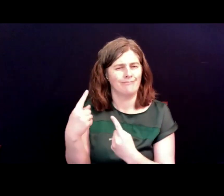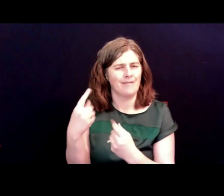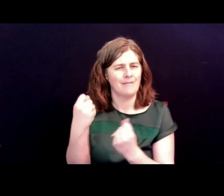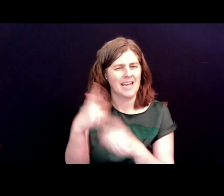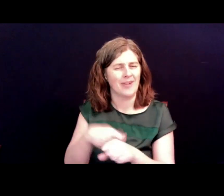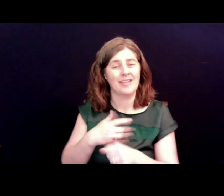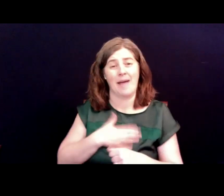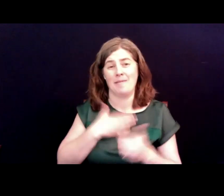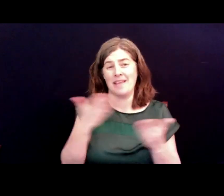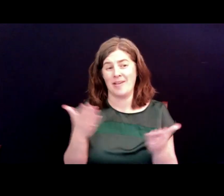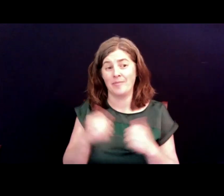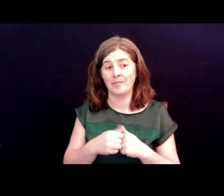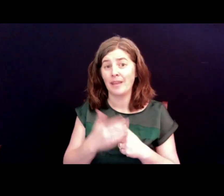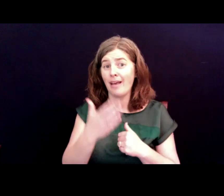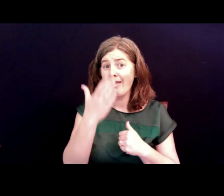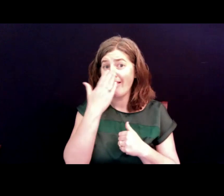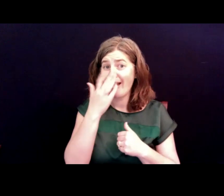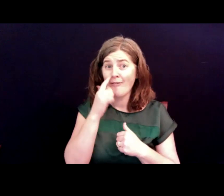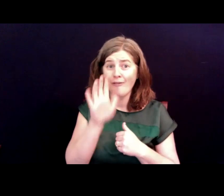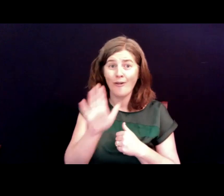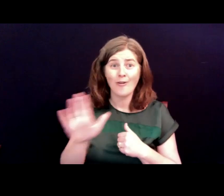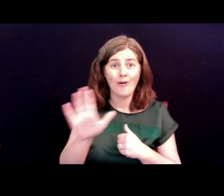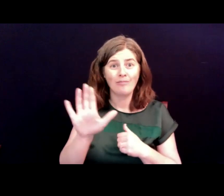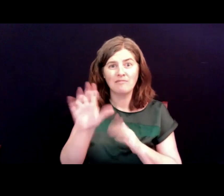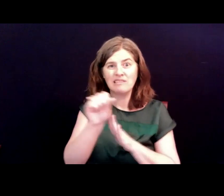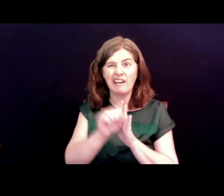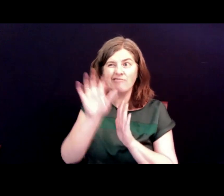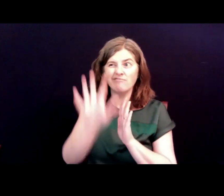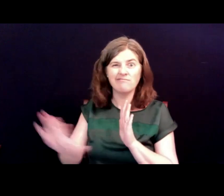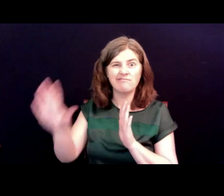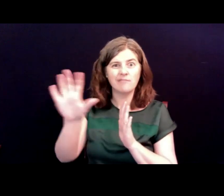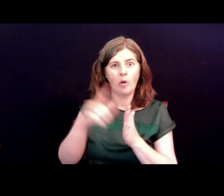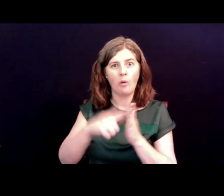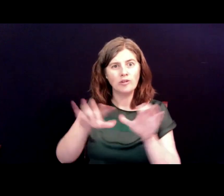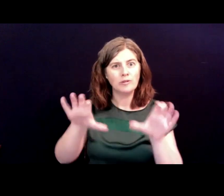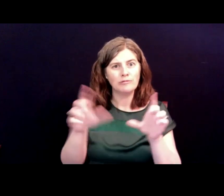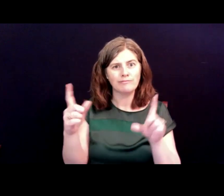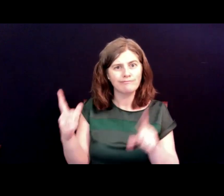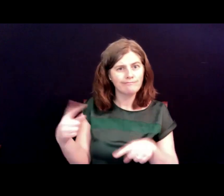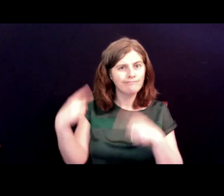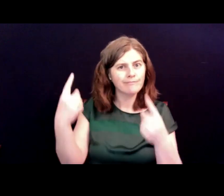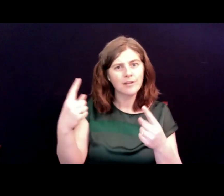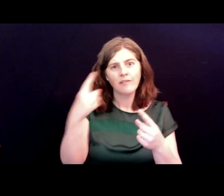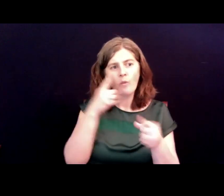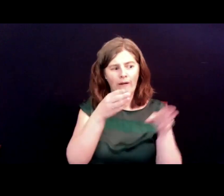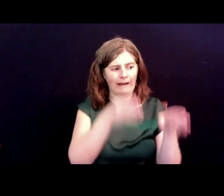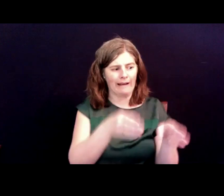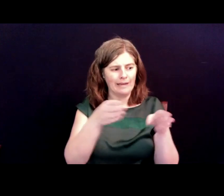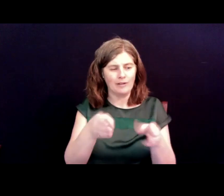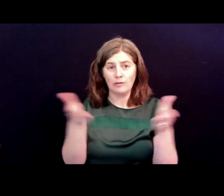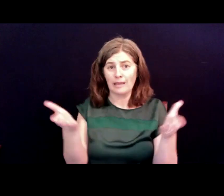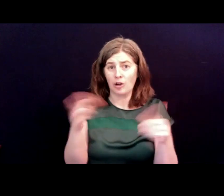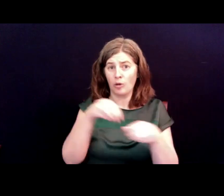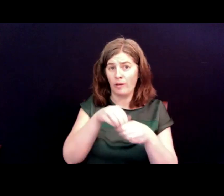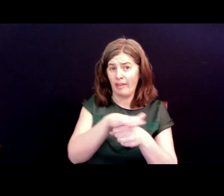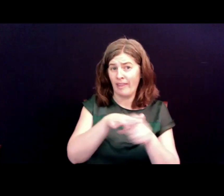here. And I'm thankful for all that the state of New Mexico has been doing for individuals here in the state, as